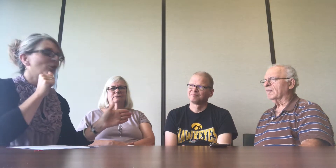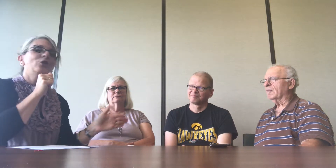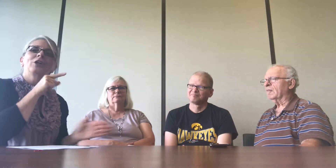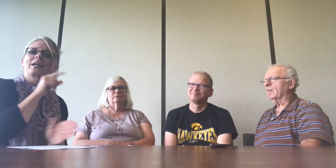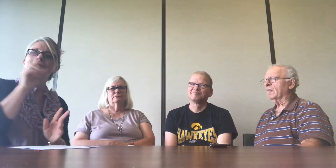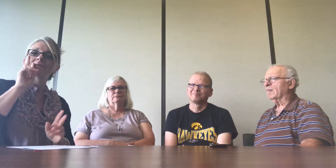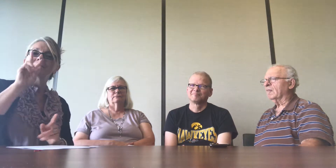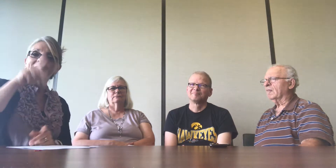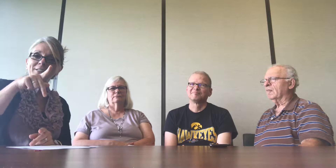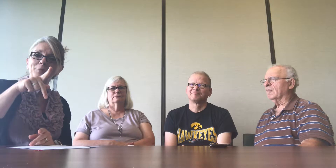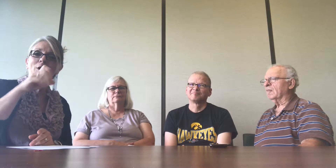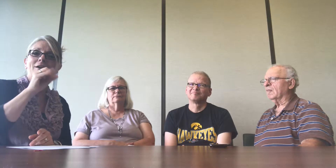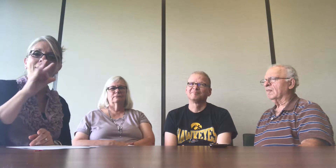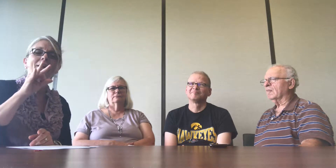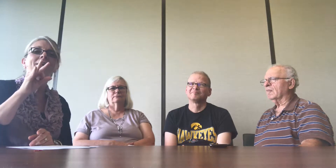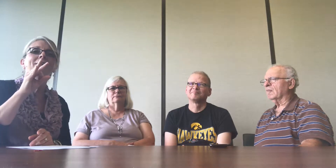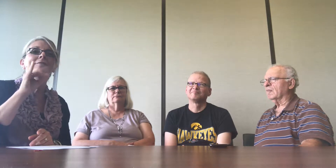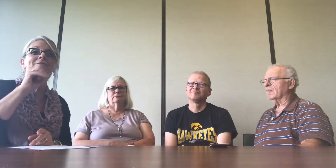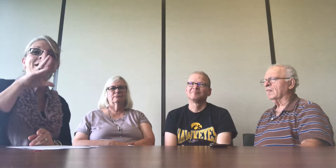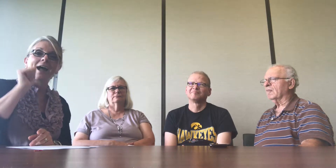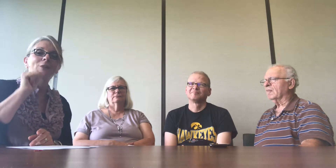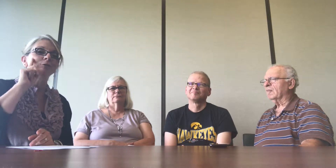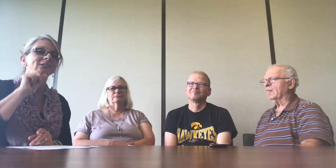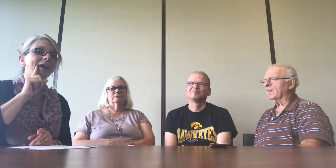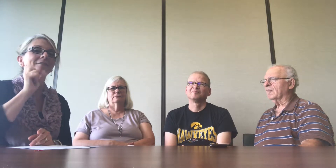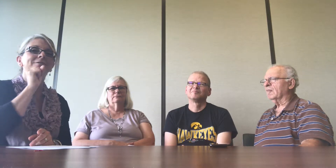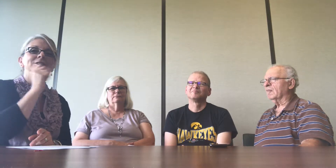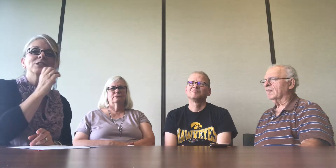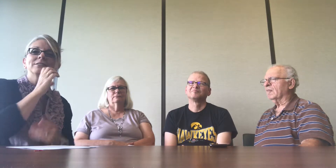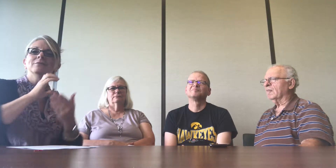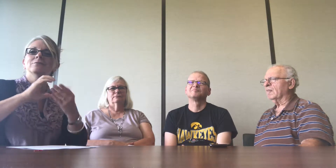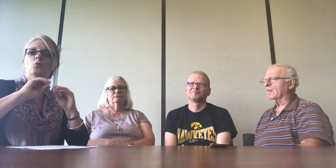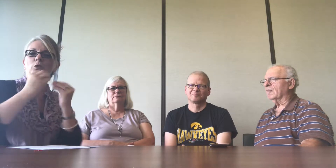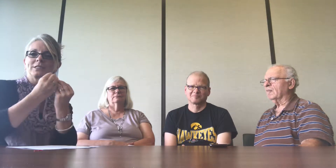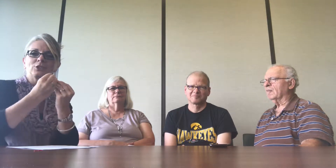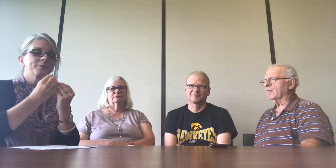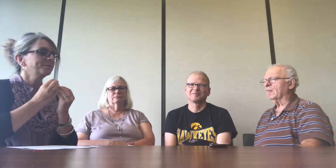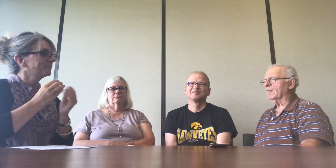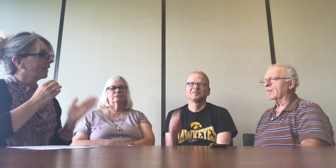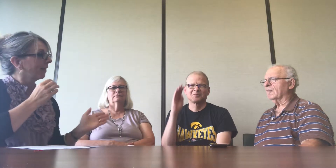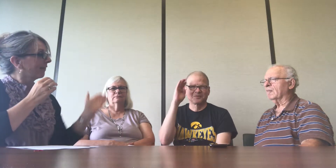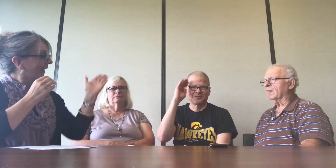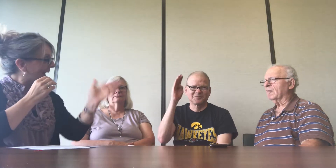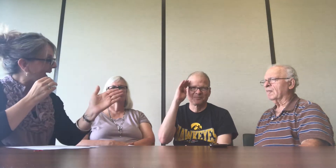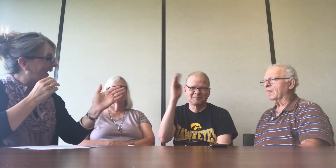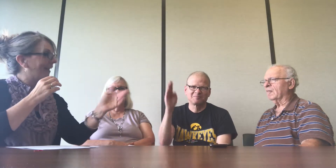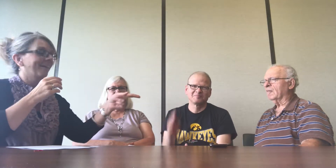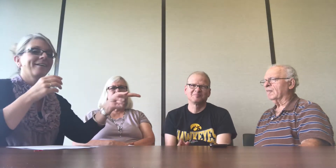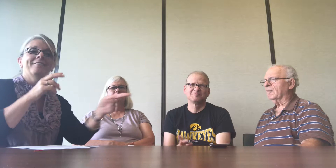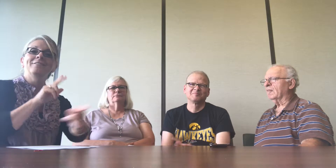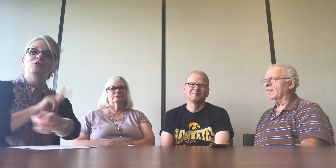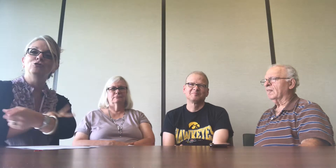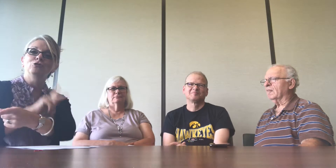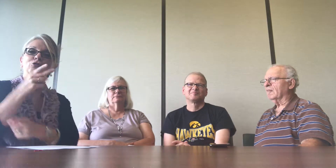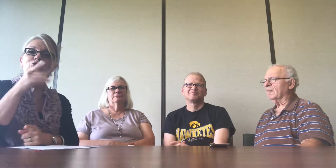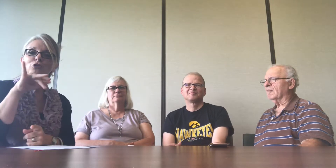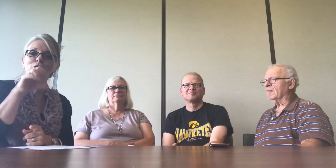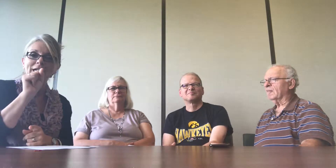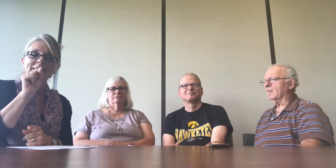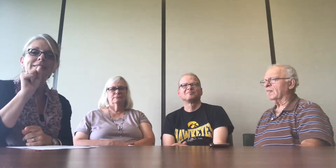Albert, the vice president of Iowa Deaf Senior Citizen Organization.